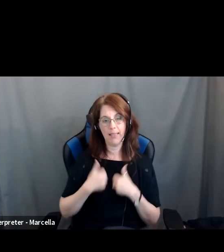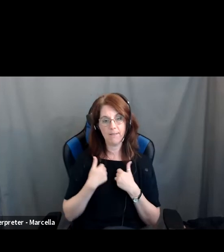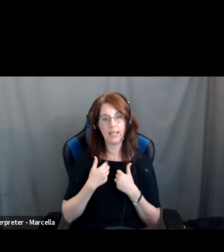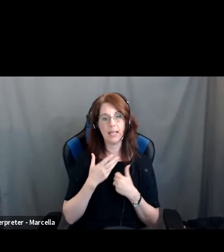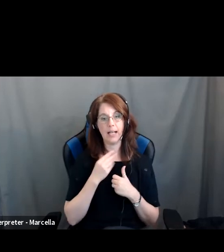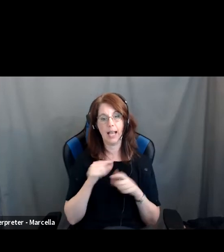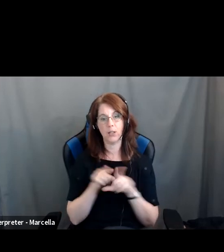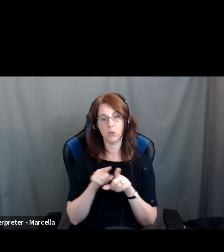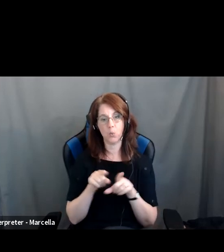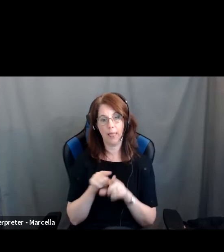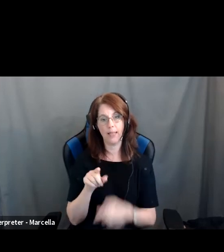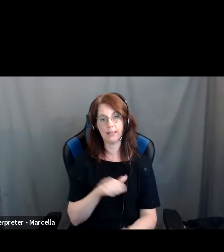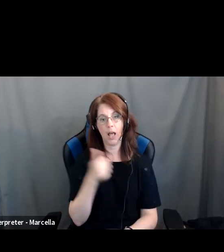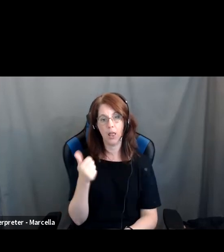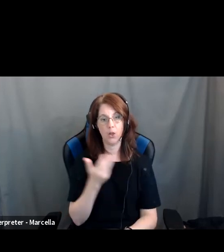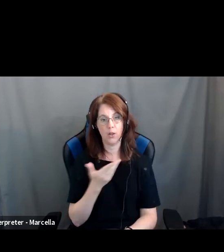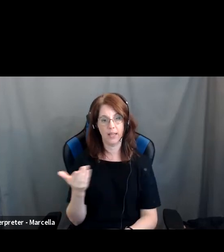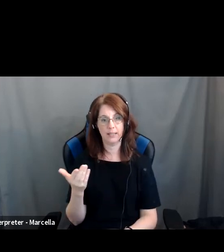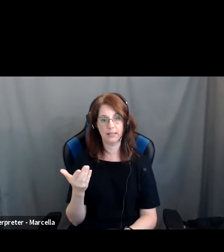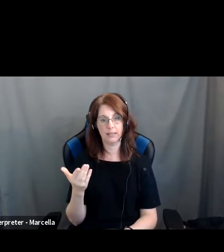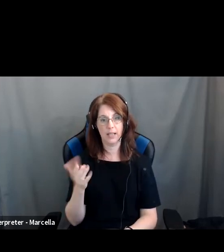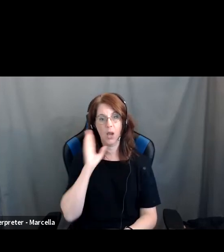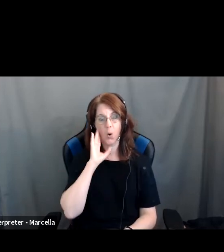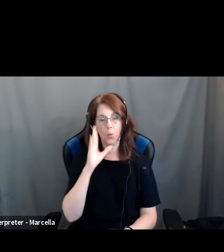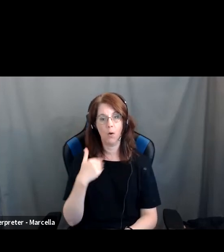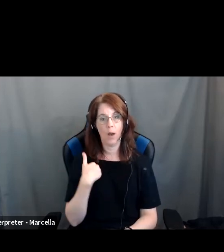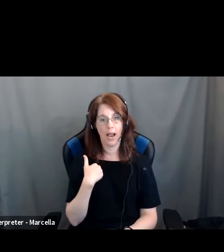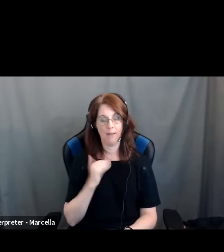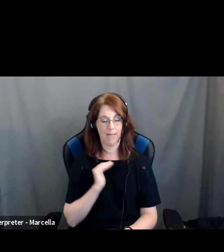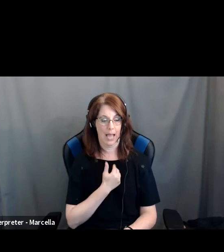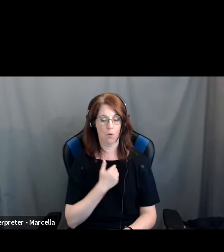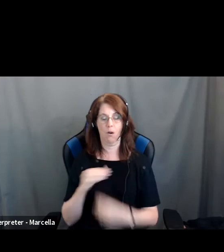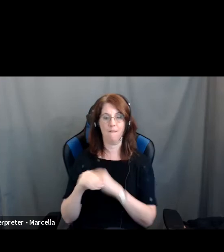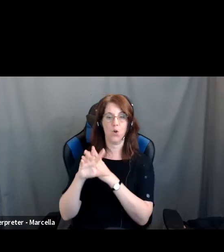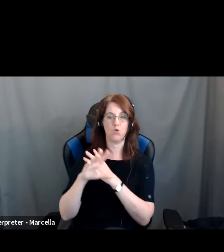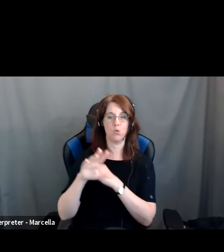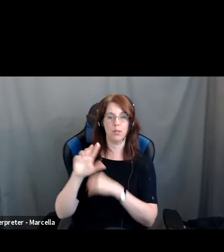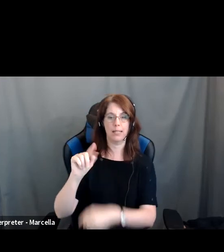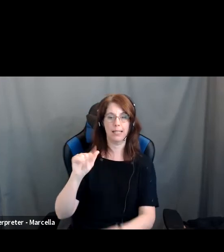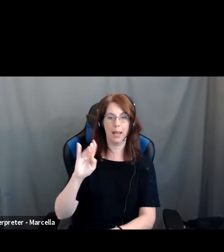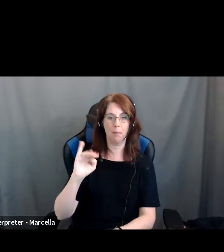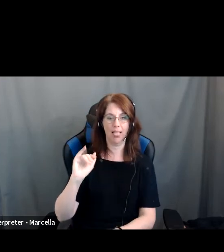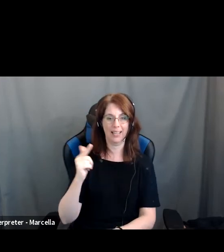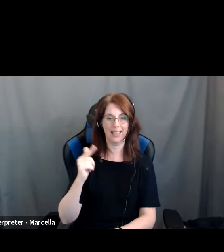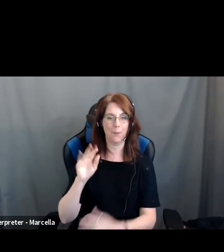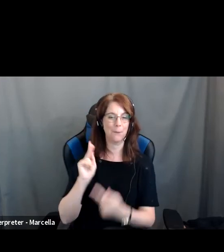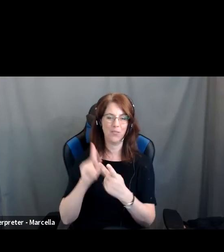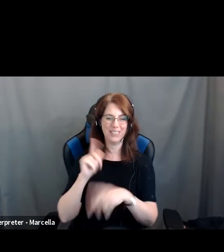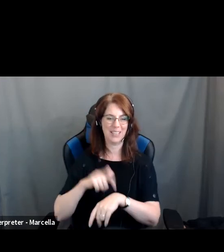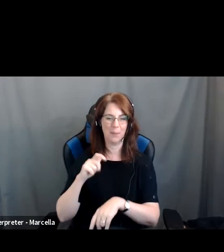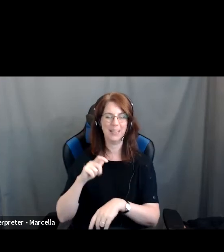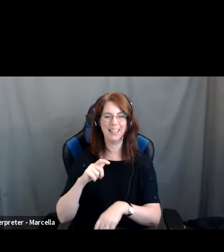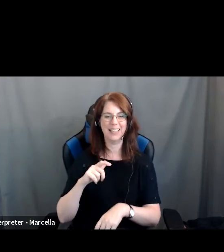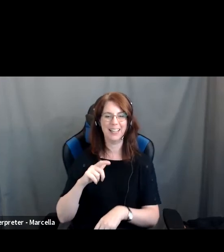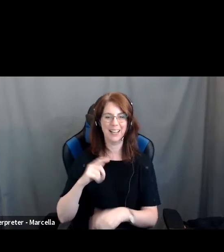as well as other things. And we're going to be having our virtual tabling, perfect timing,